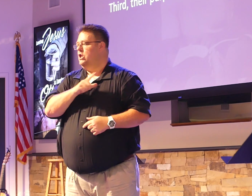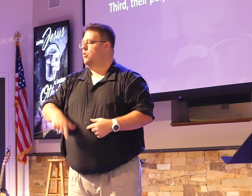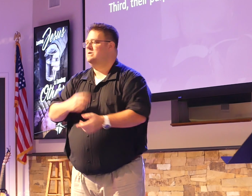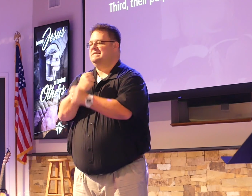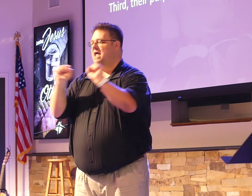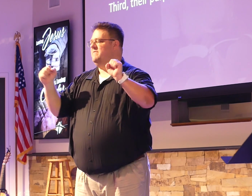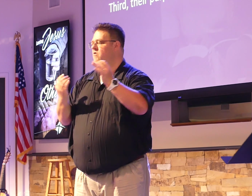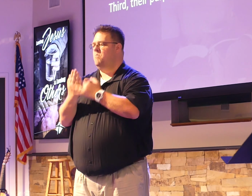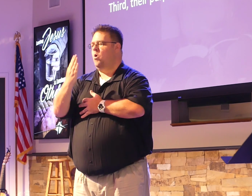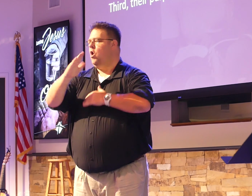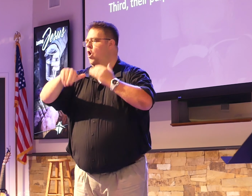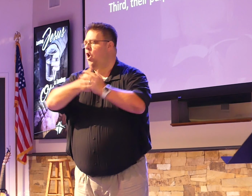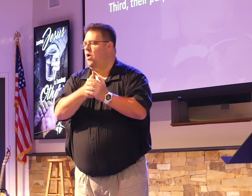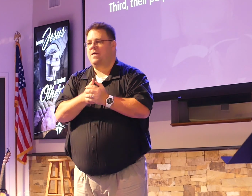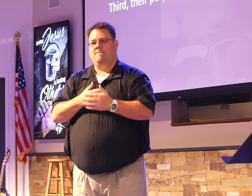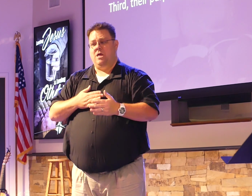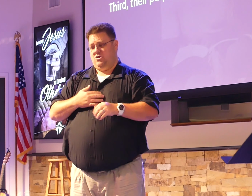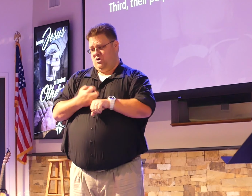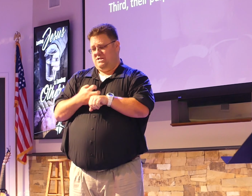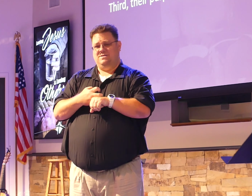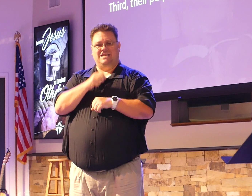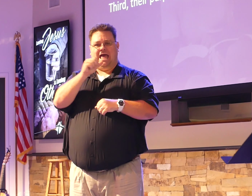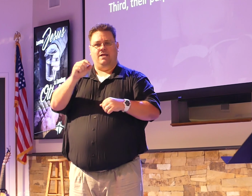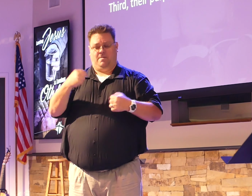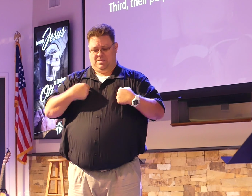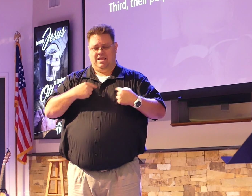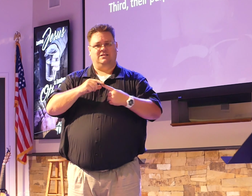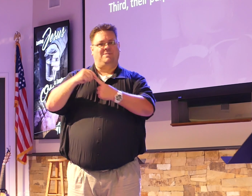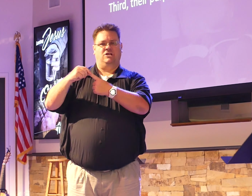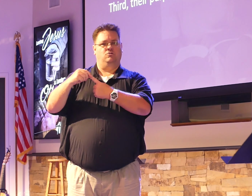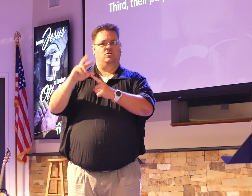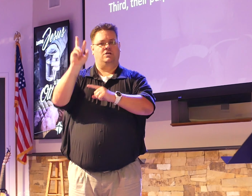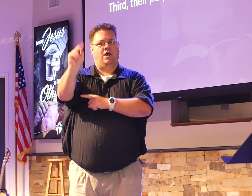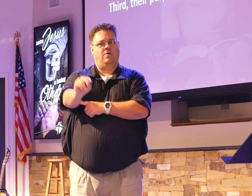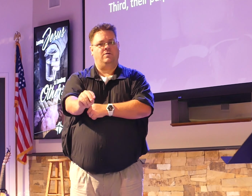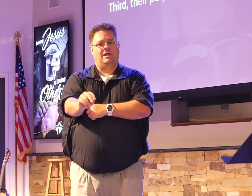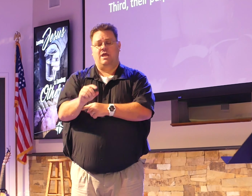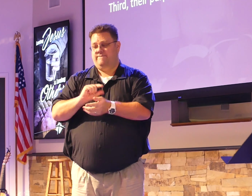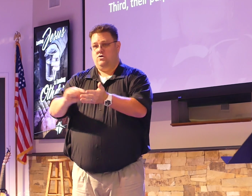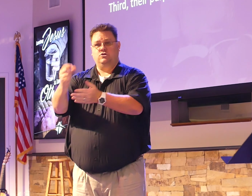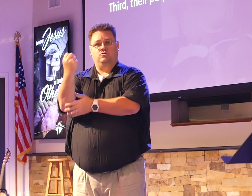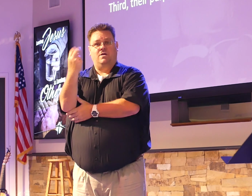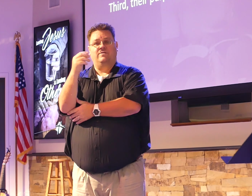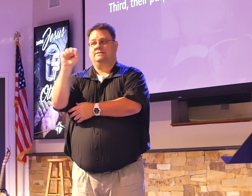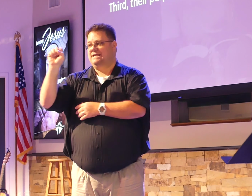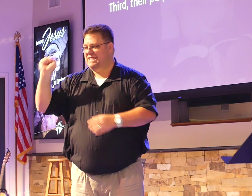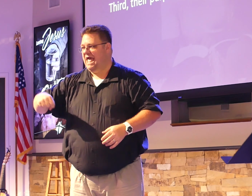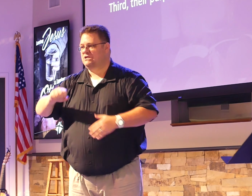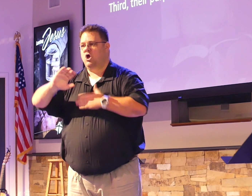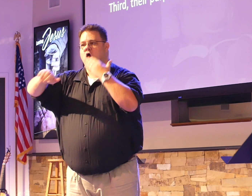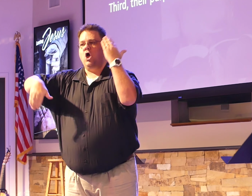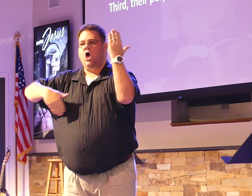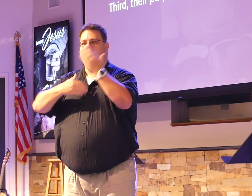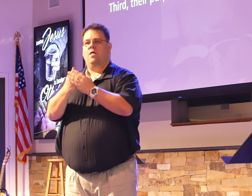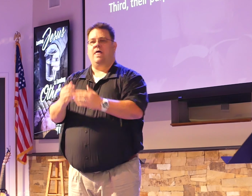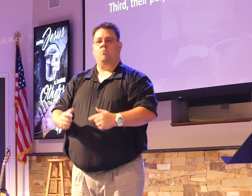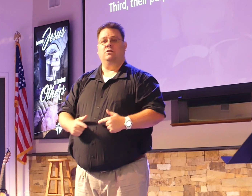his hardship was not unique to him. Look at verse 12. He says, yes, all that will live godly in Christ